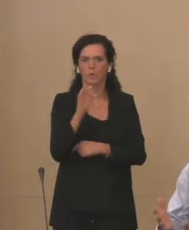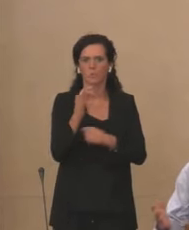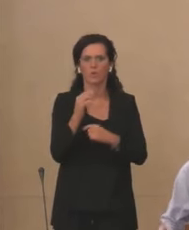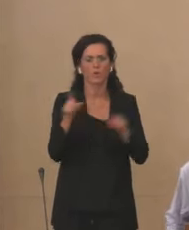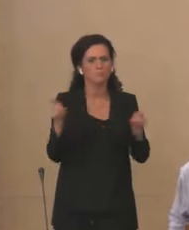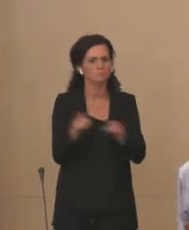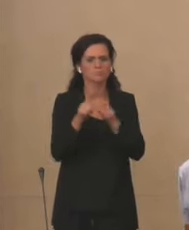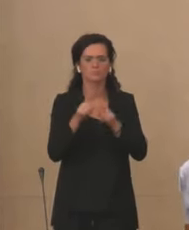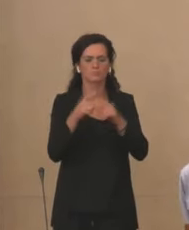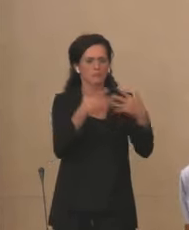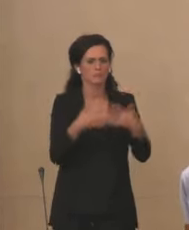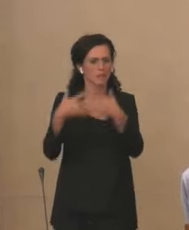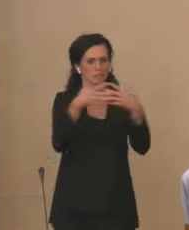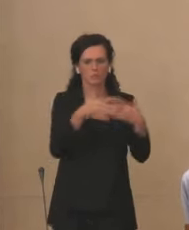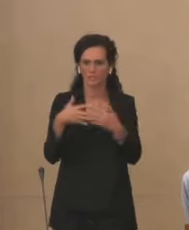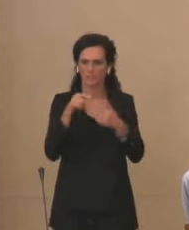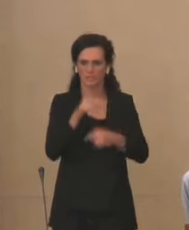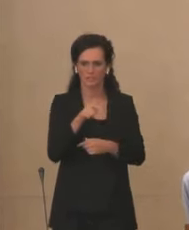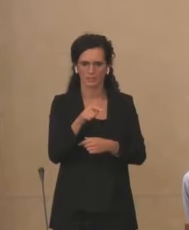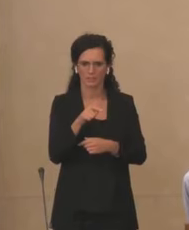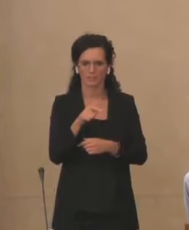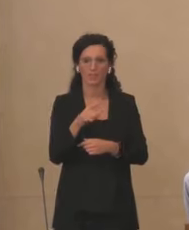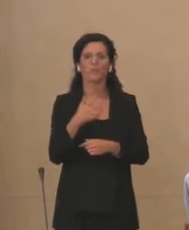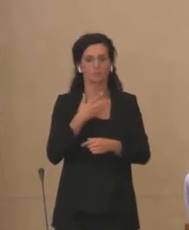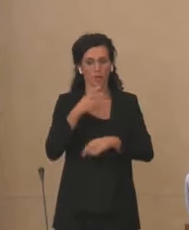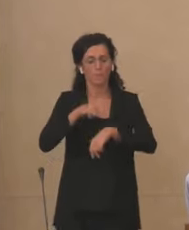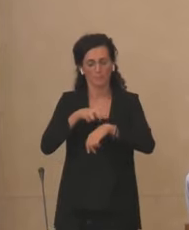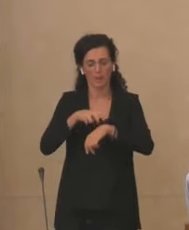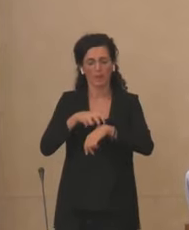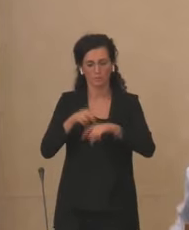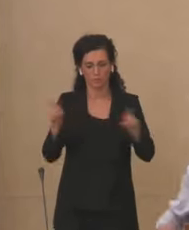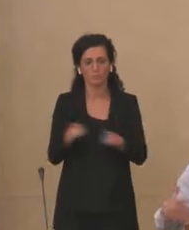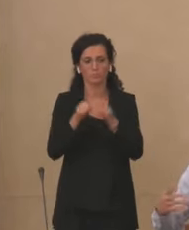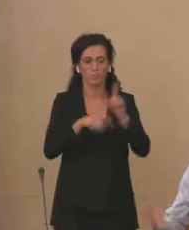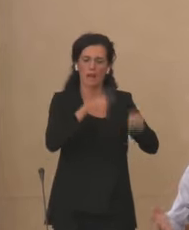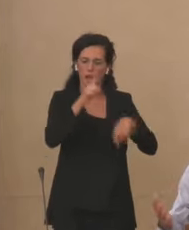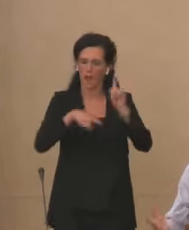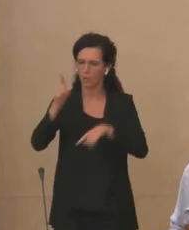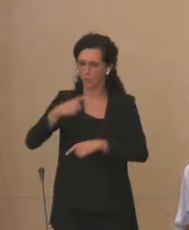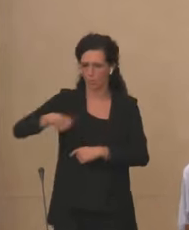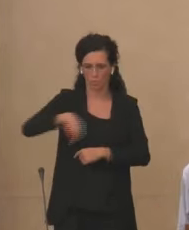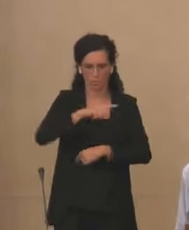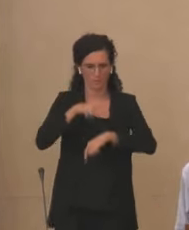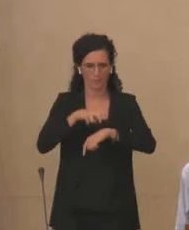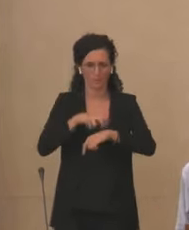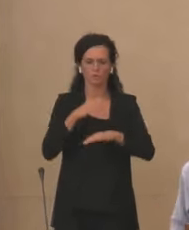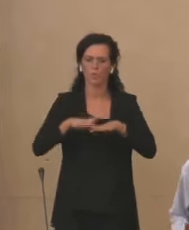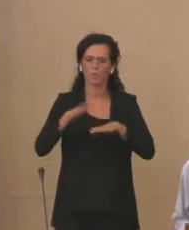the protocols that Dr. Didier Raoult and Vladimir Zelenko showed great promise